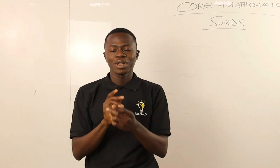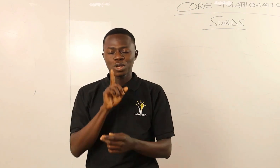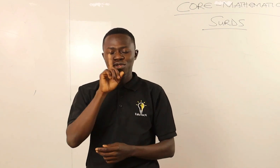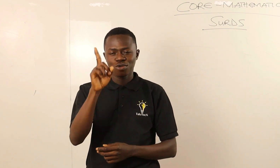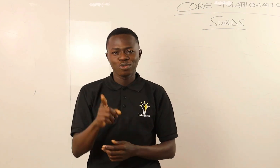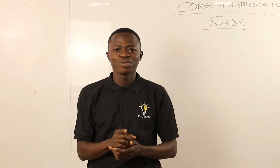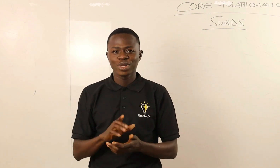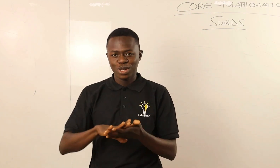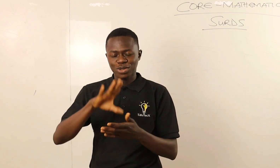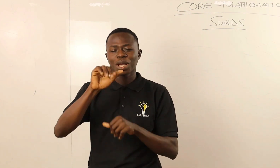That's good.